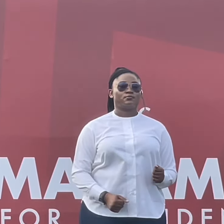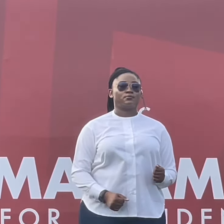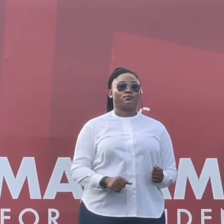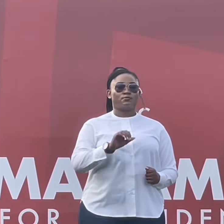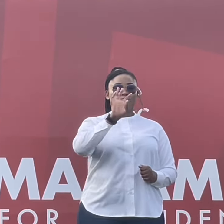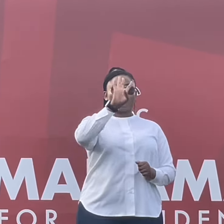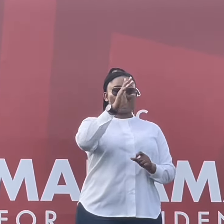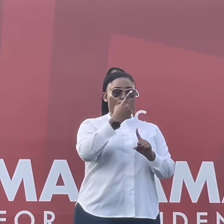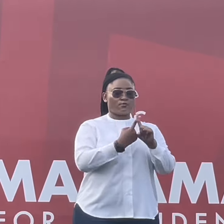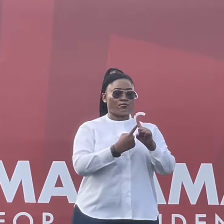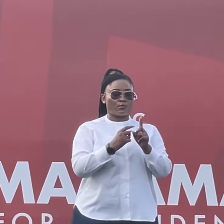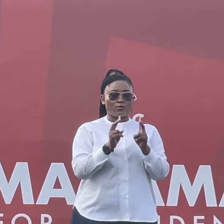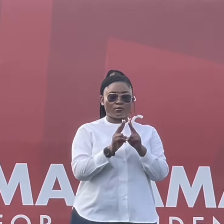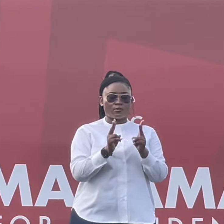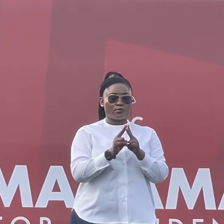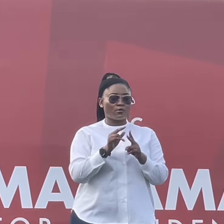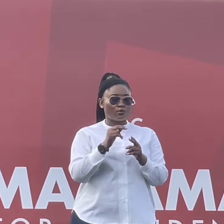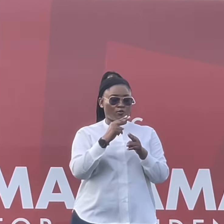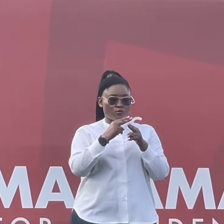4 months is too short.